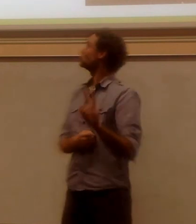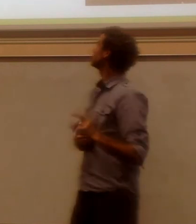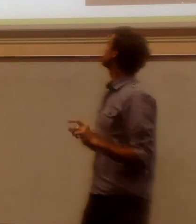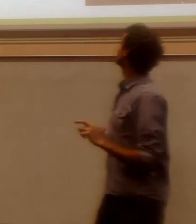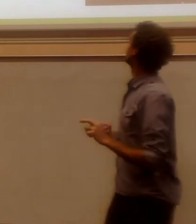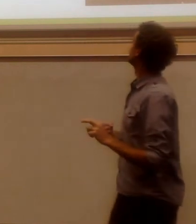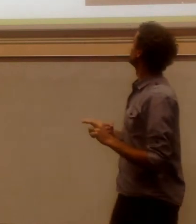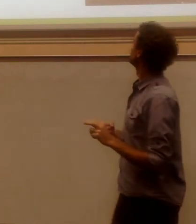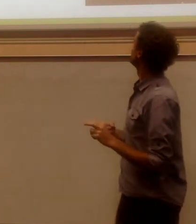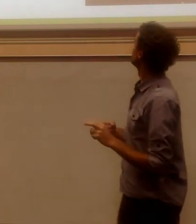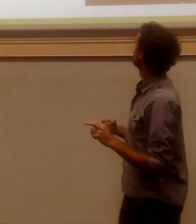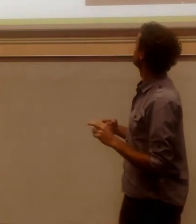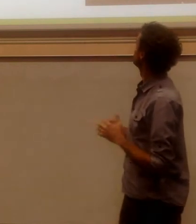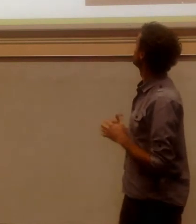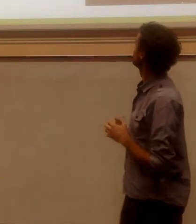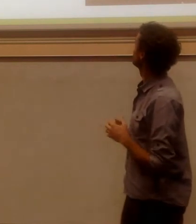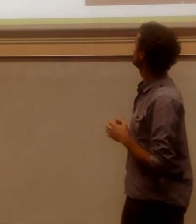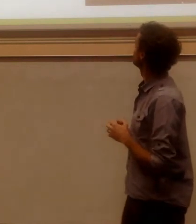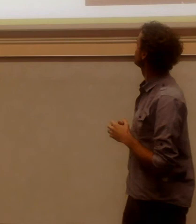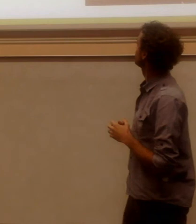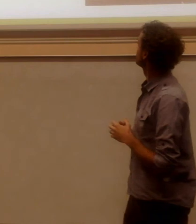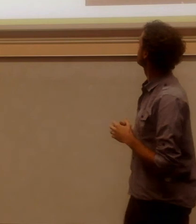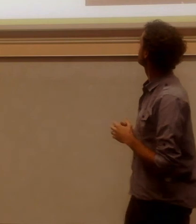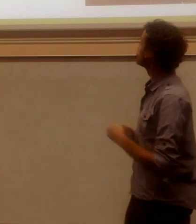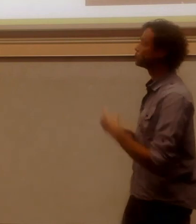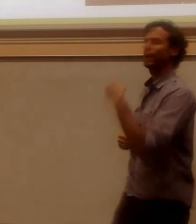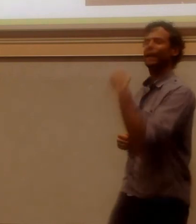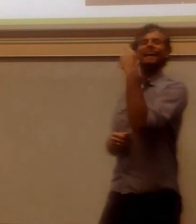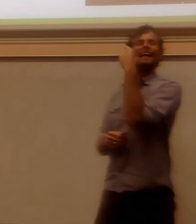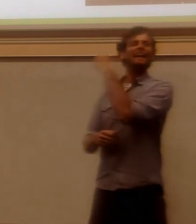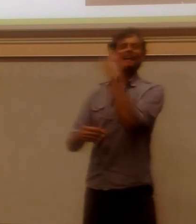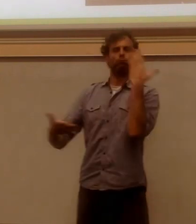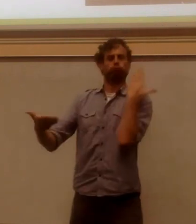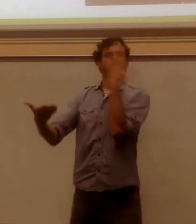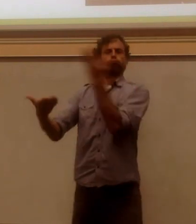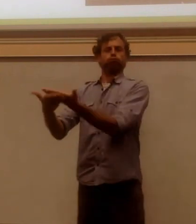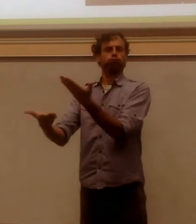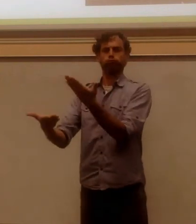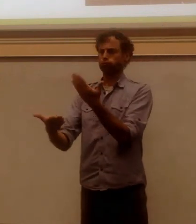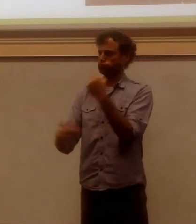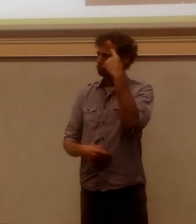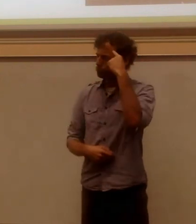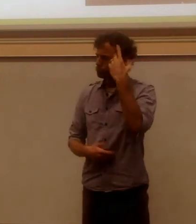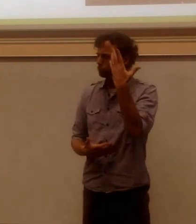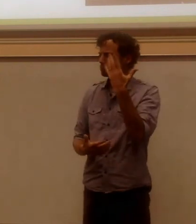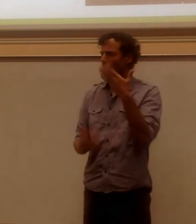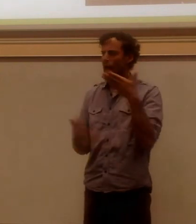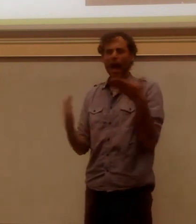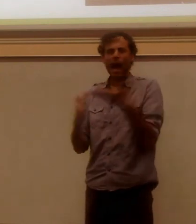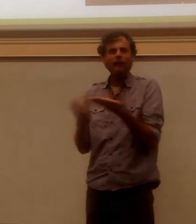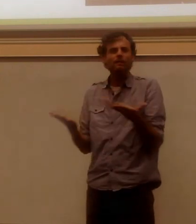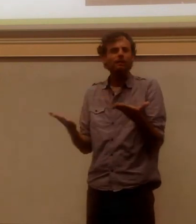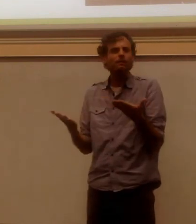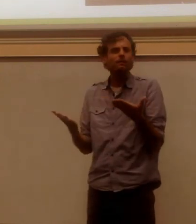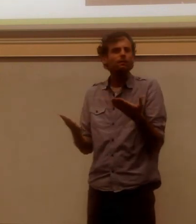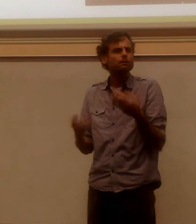For a while, he was the only deaf MEP, but there are now two deaf MEPs. And it was Adam Kosa